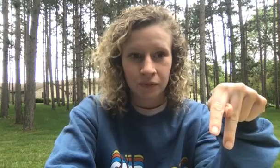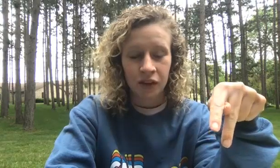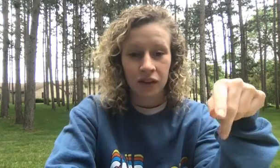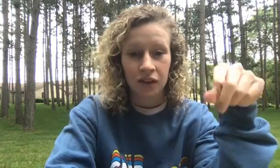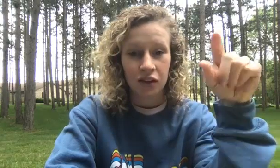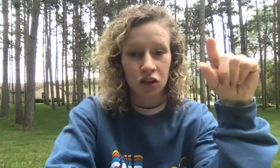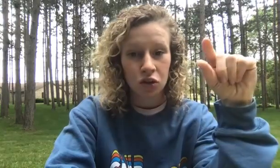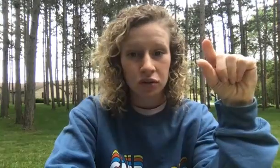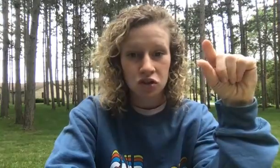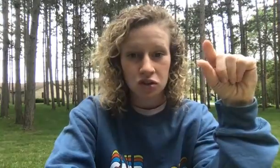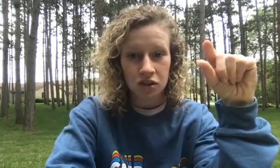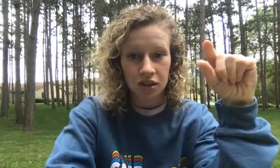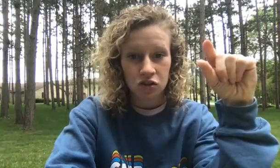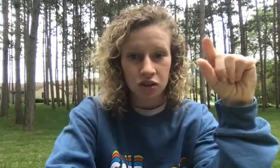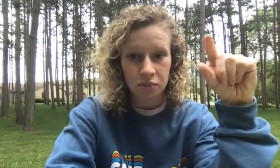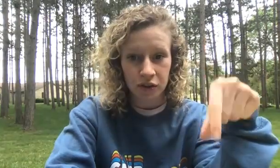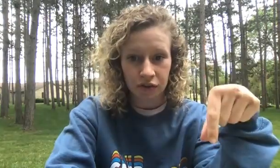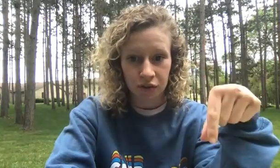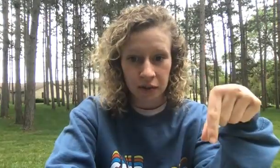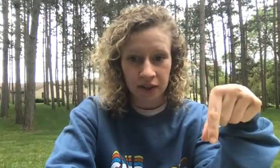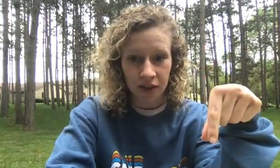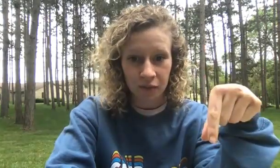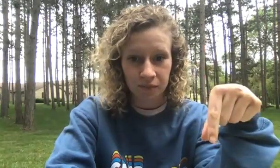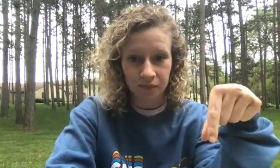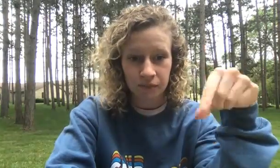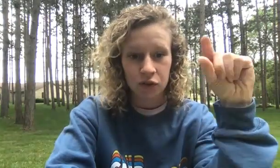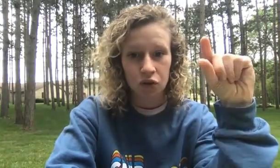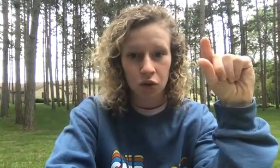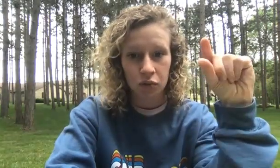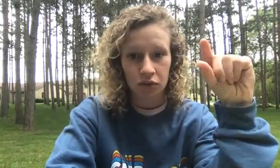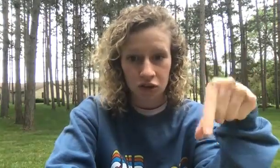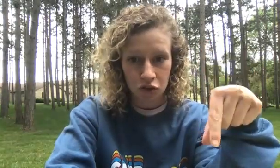And then Q is just like G, but you flip it down. So Q,